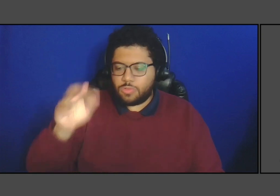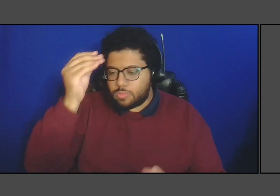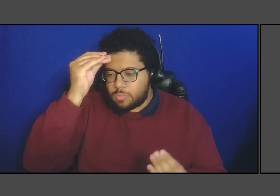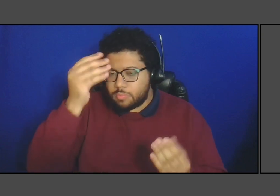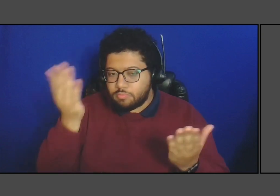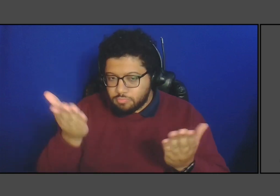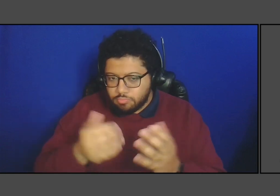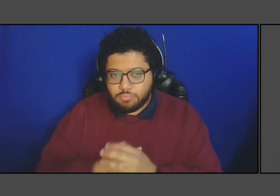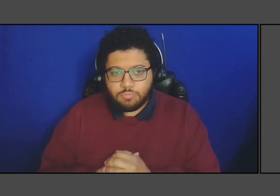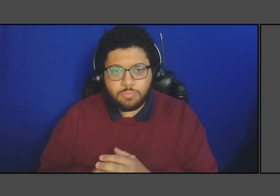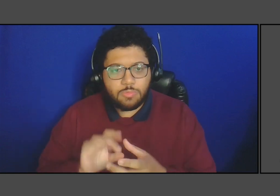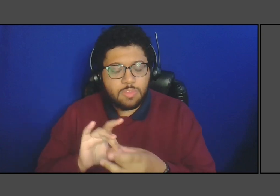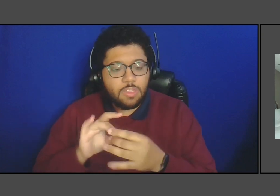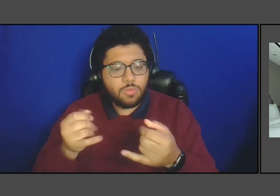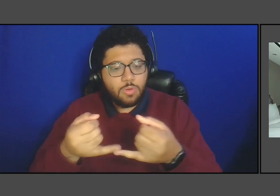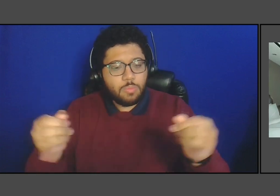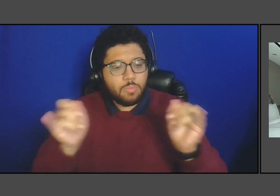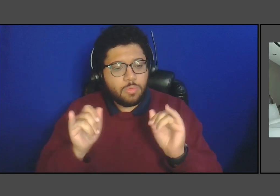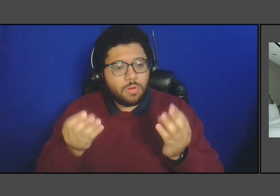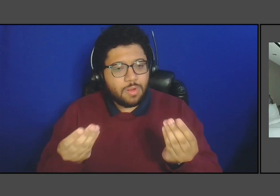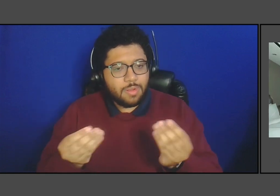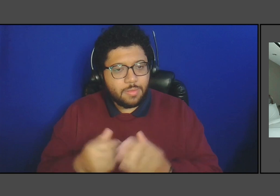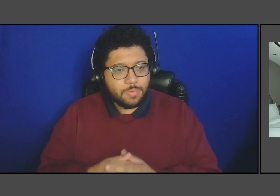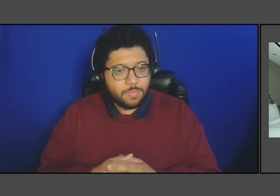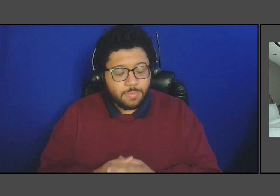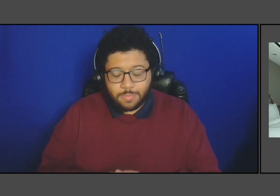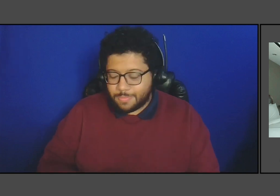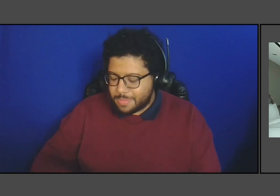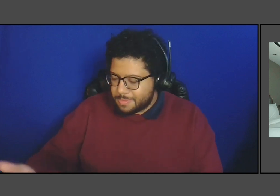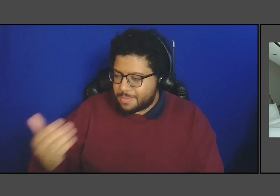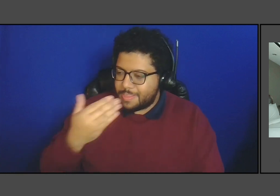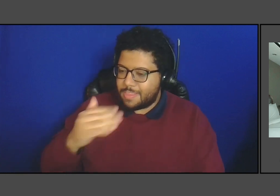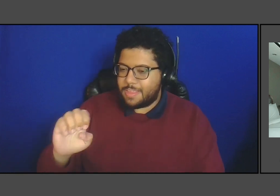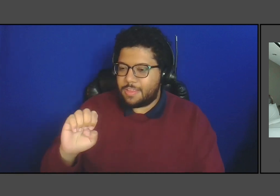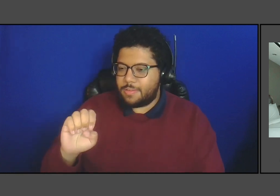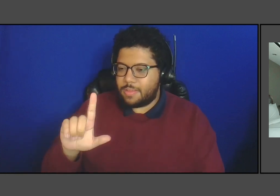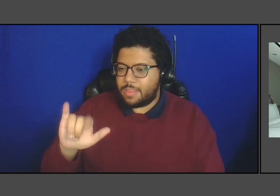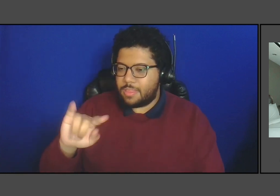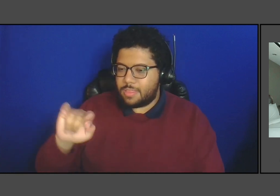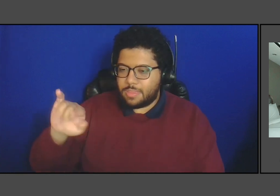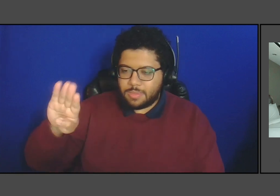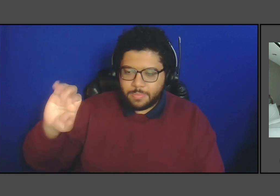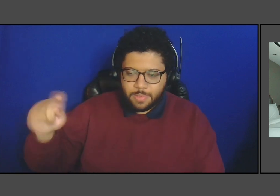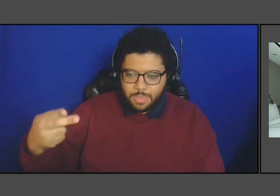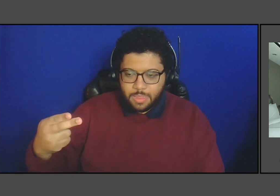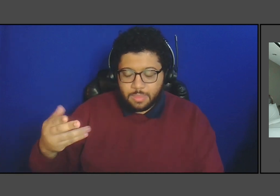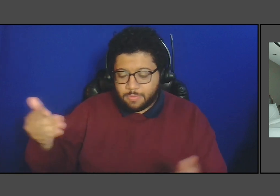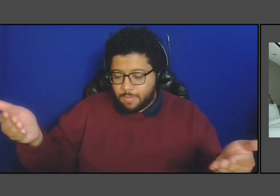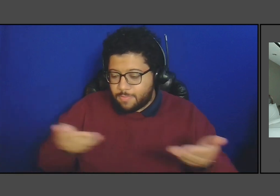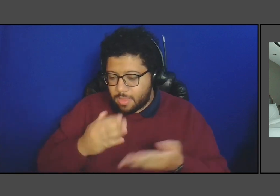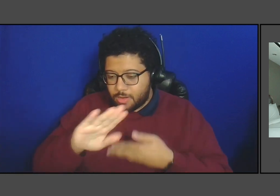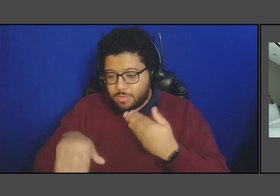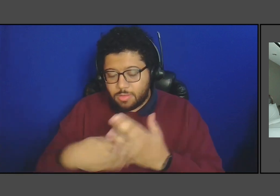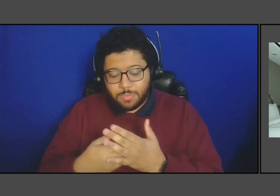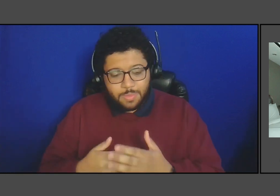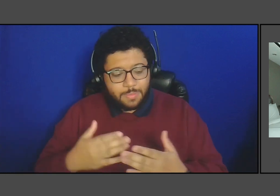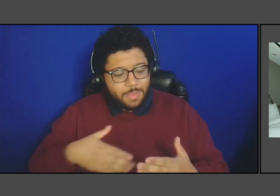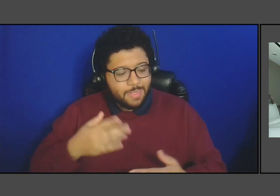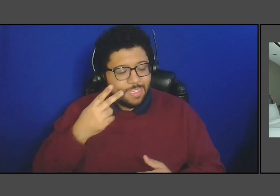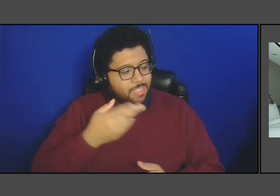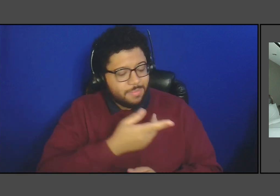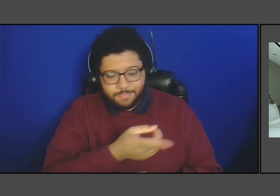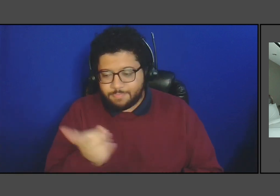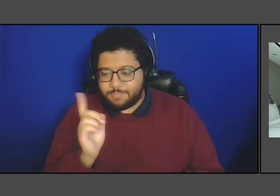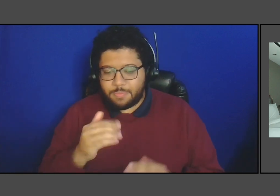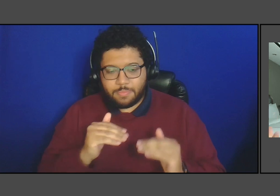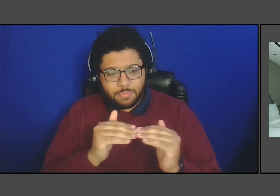Well, thank you, Elizabeth, for having all of us, and it's great to see my fellow panelists as well. You know, when I think of the